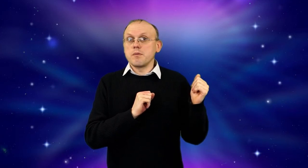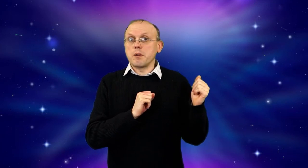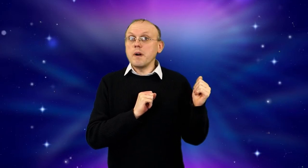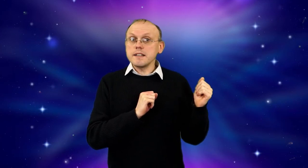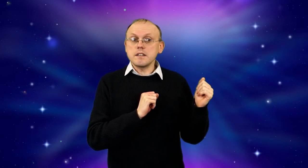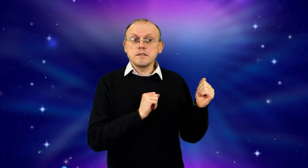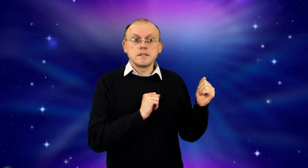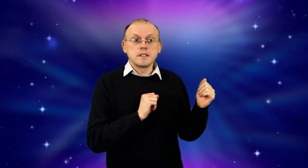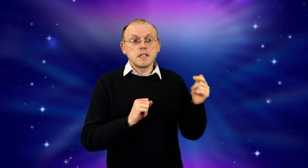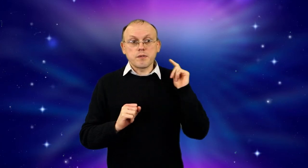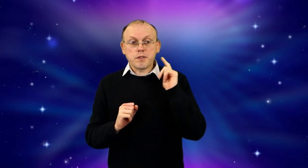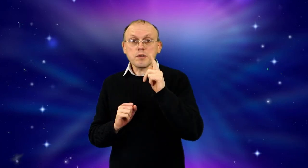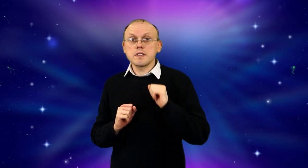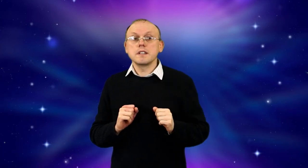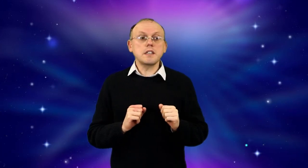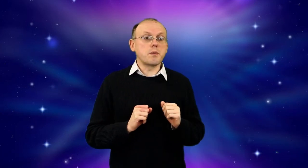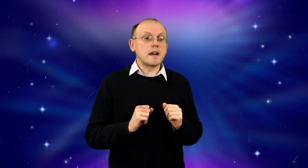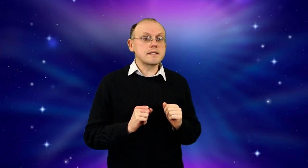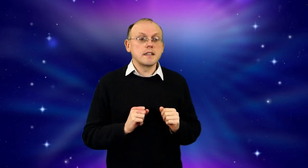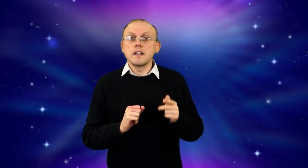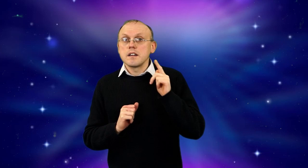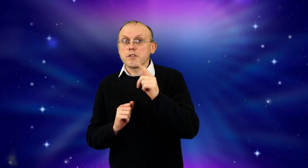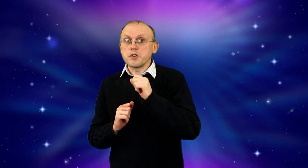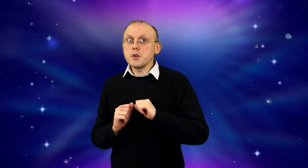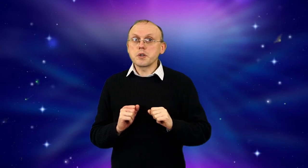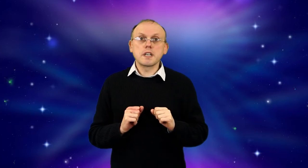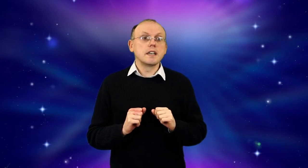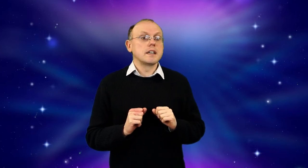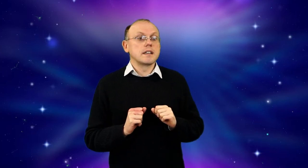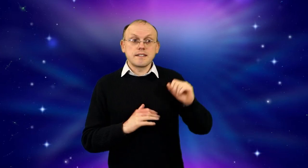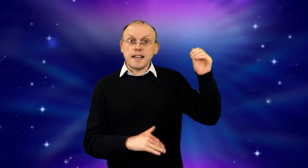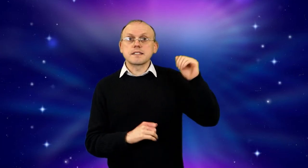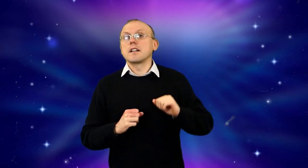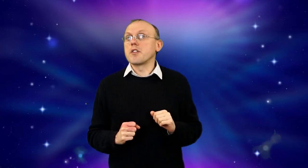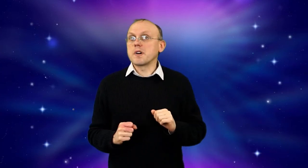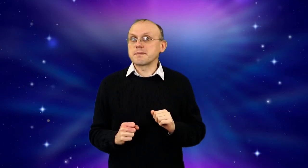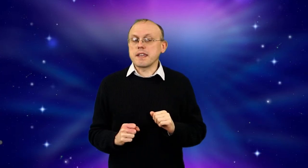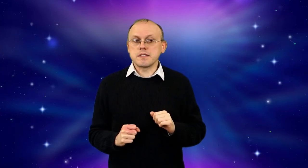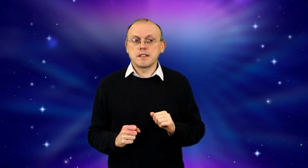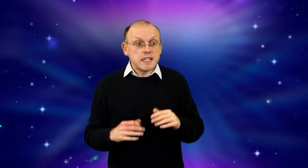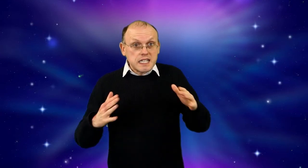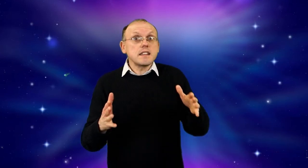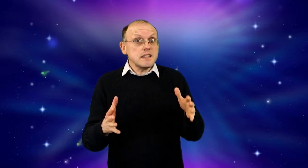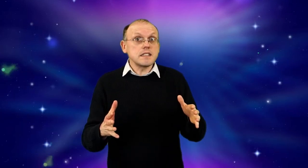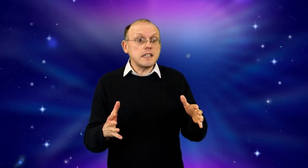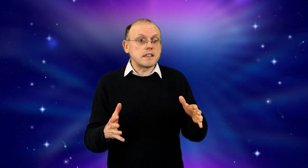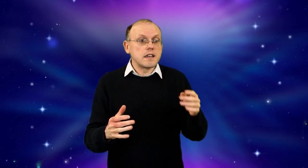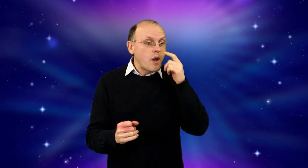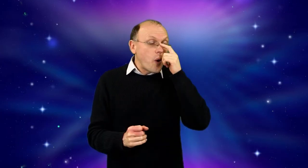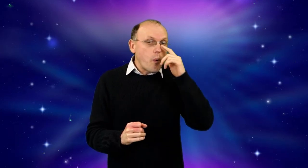Well done if you thought it was the new look text the most biased. It is indeed. Why is